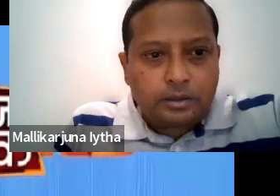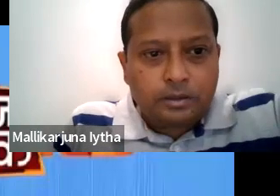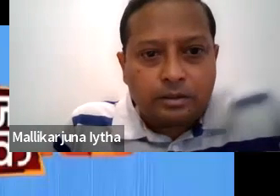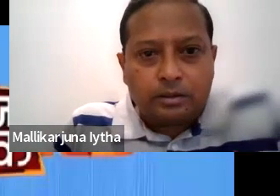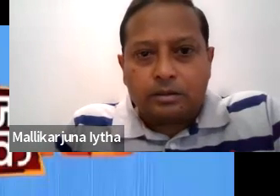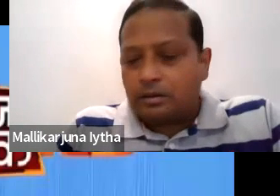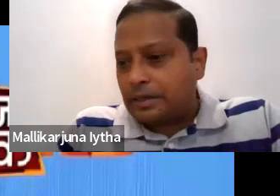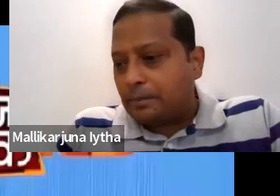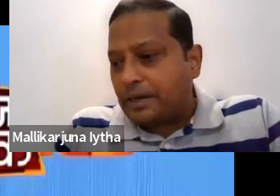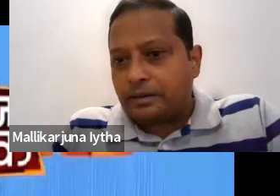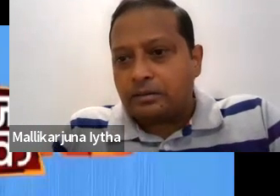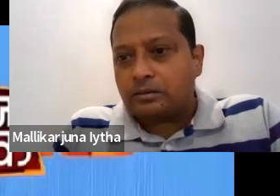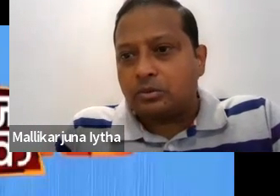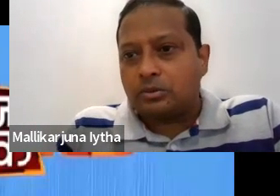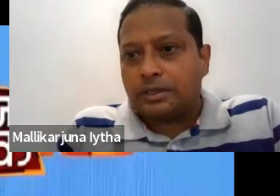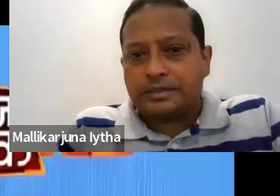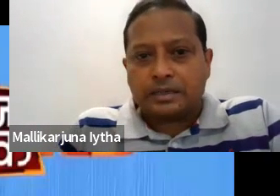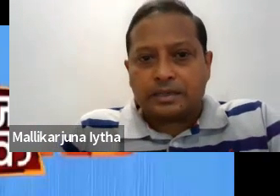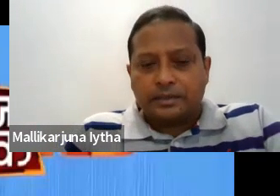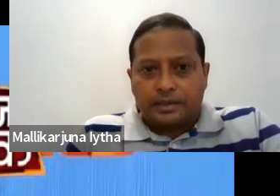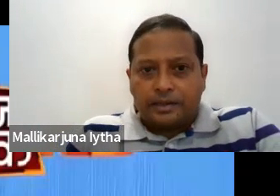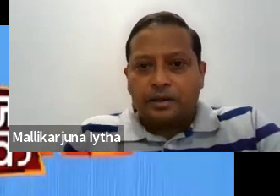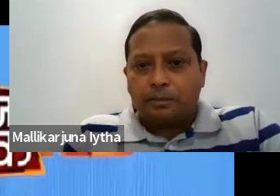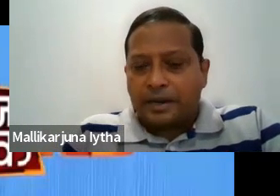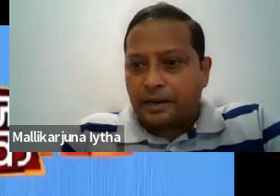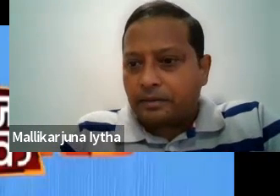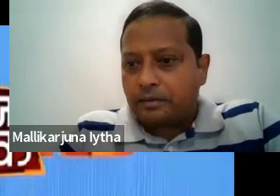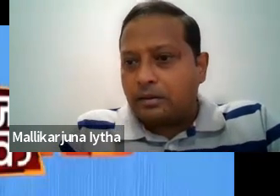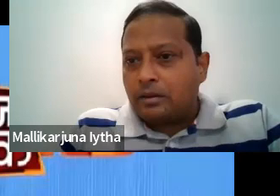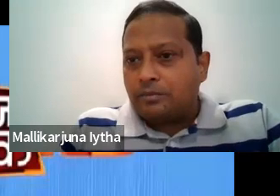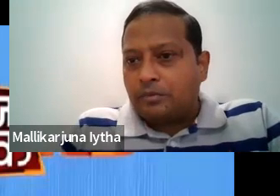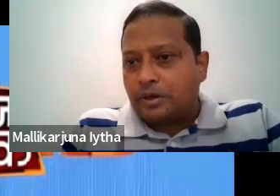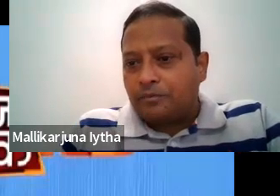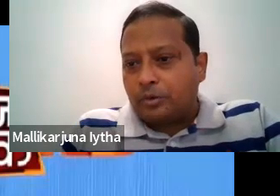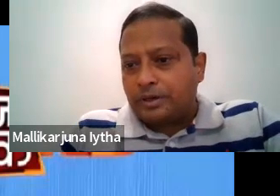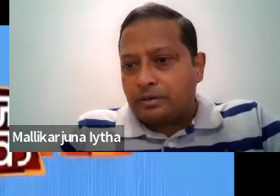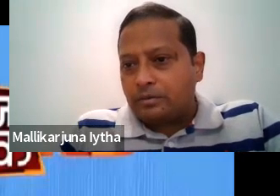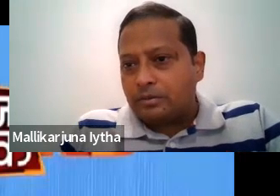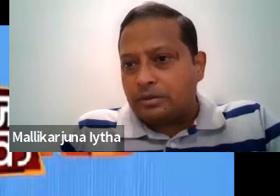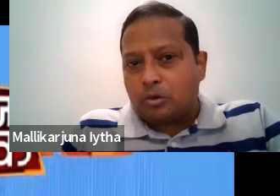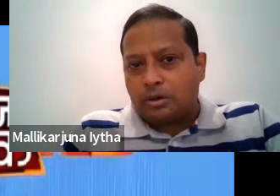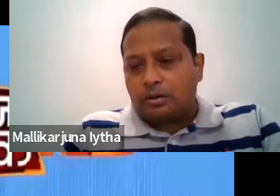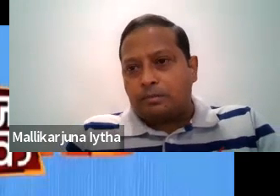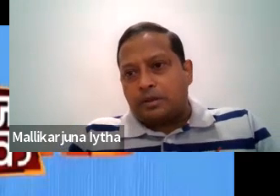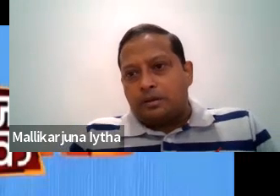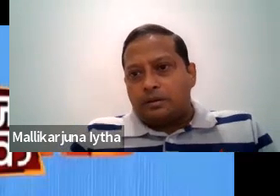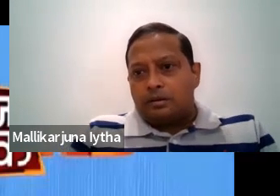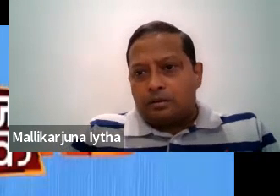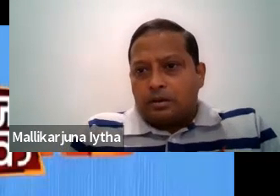we get back, so let us start. I think a year back, we were reviewing with a